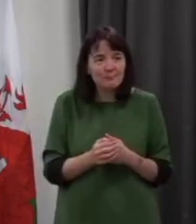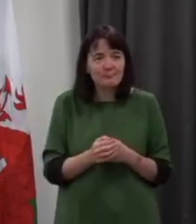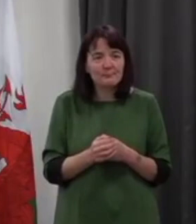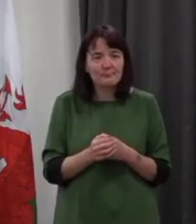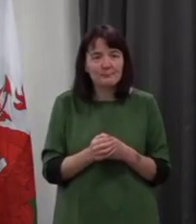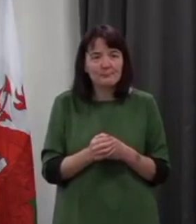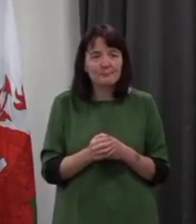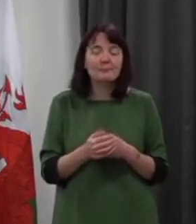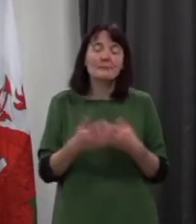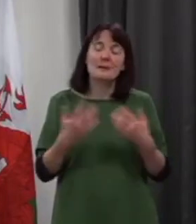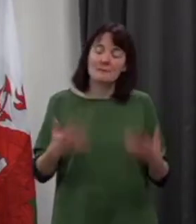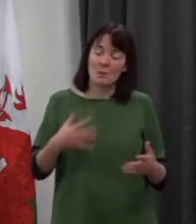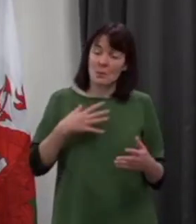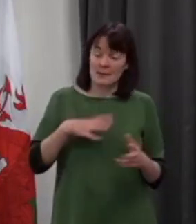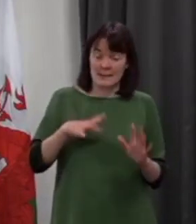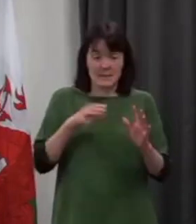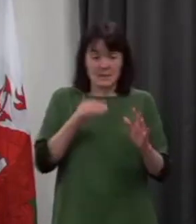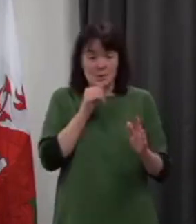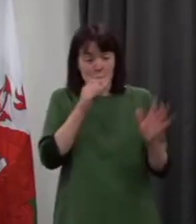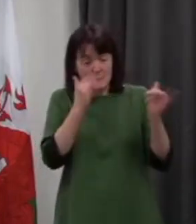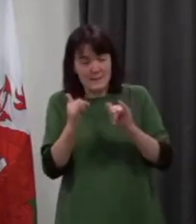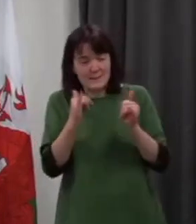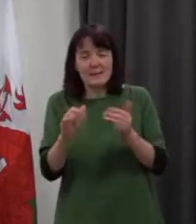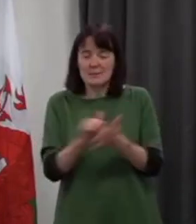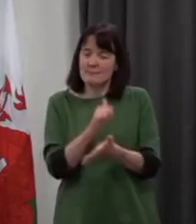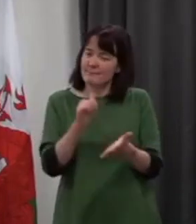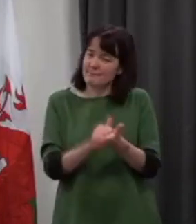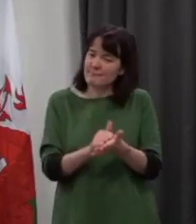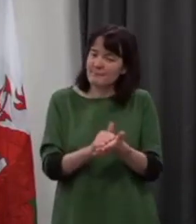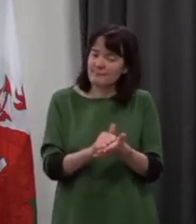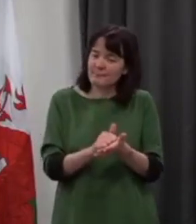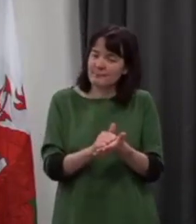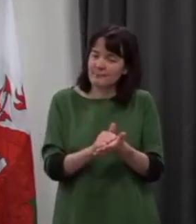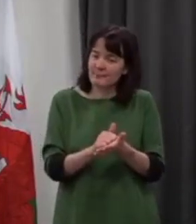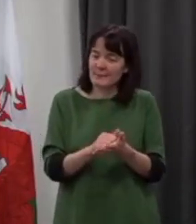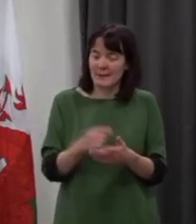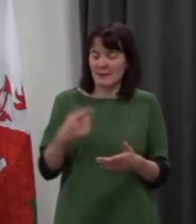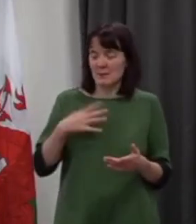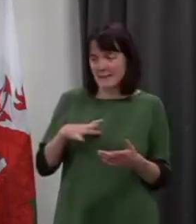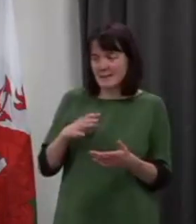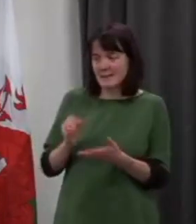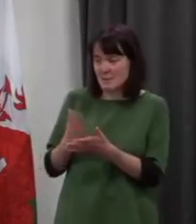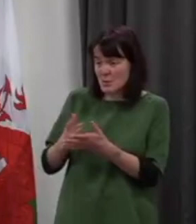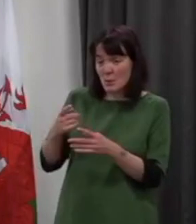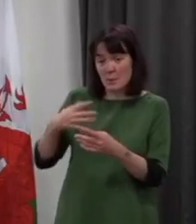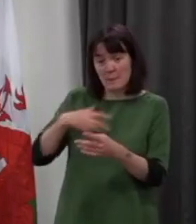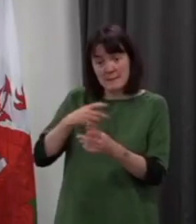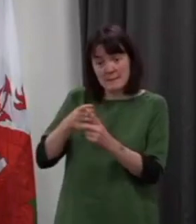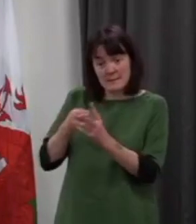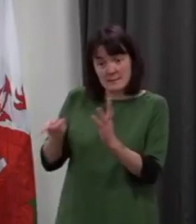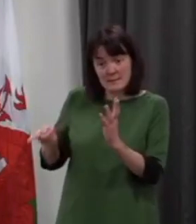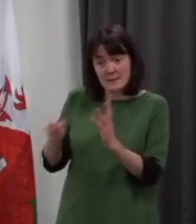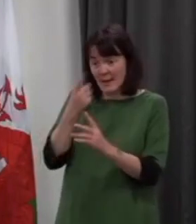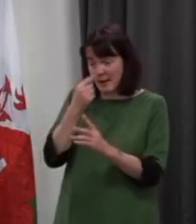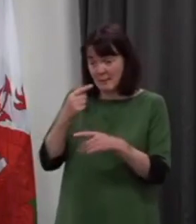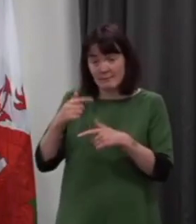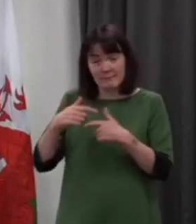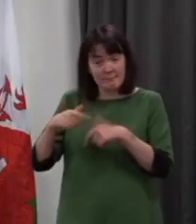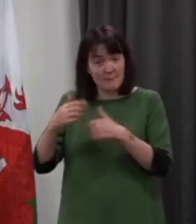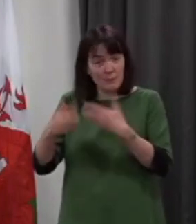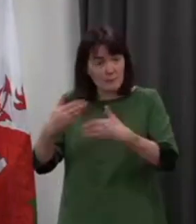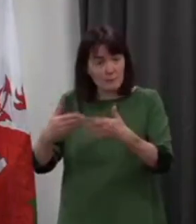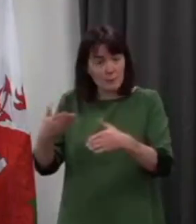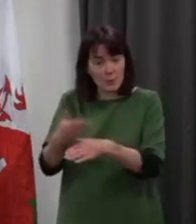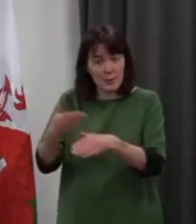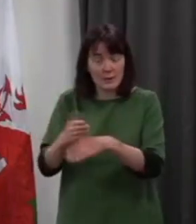is used effectively, but that ministers themselves have to make sure they're able to do their job. So lots of the meetings that we're now having are remotely.